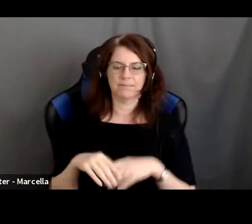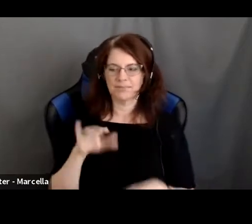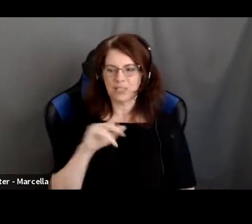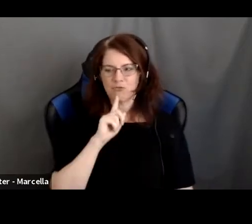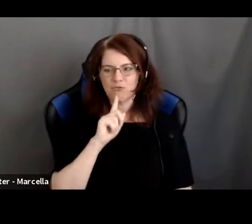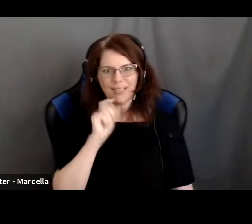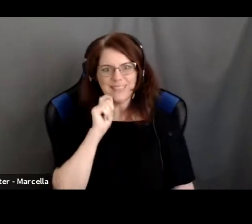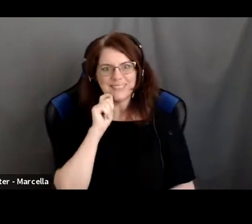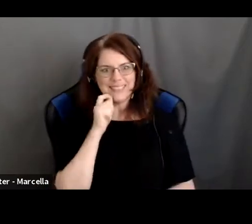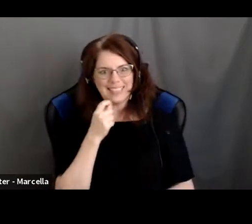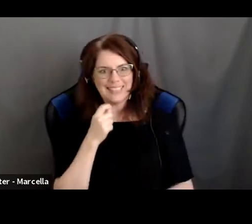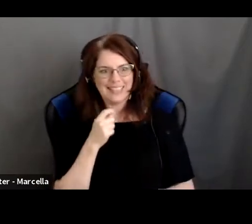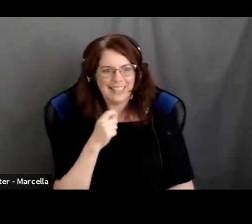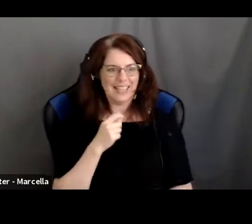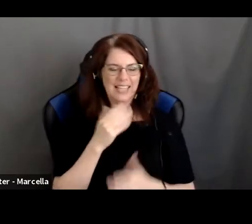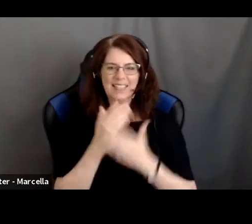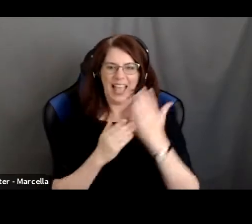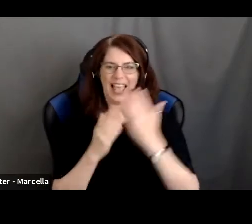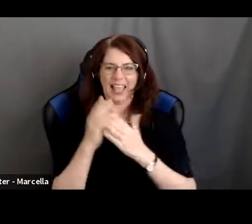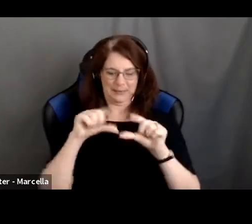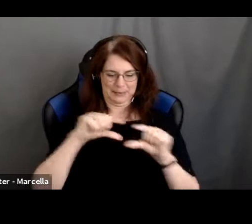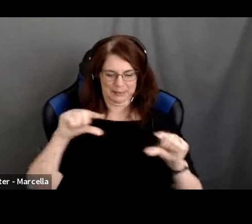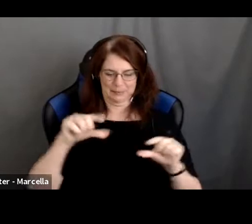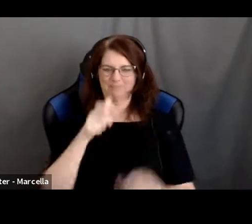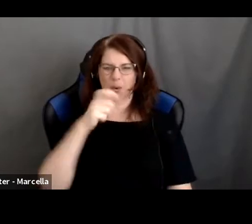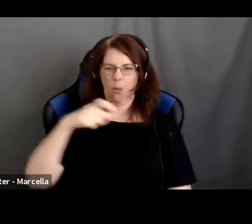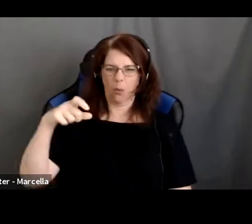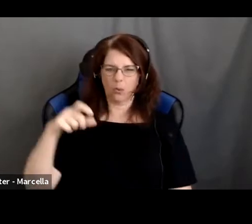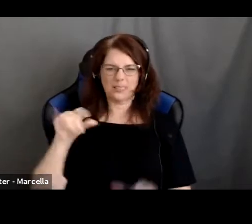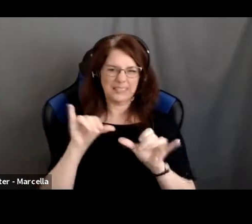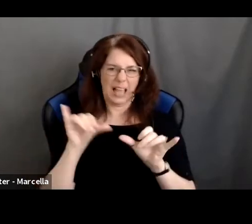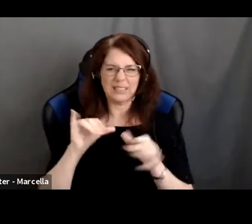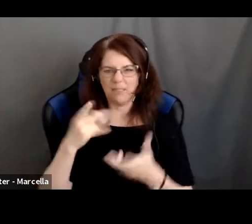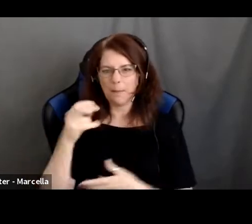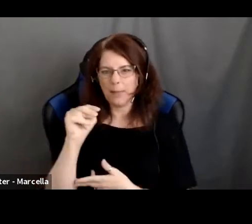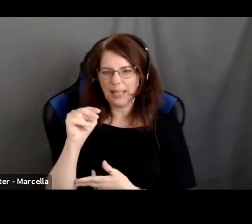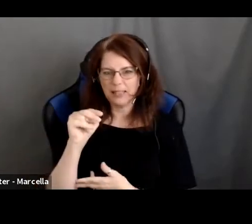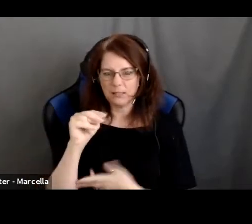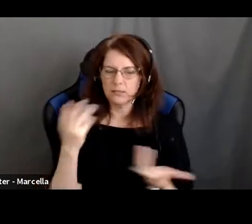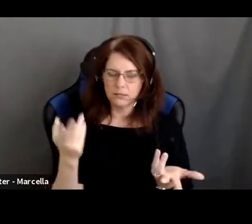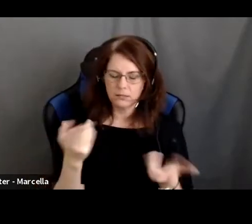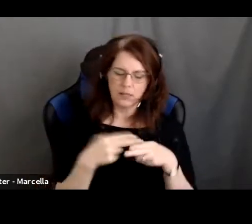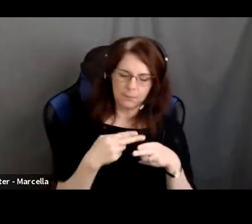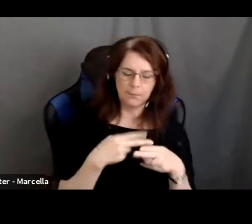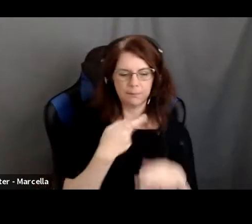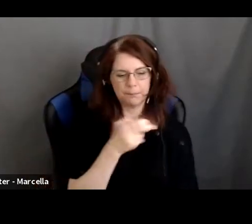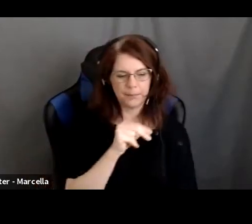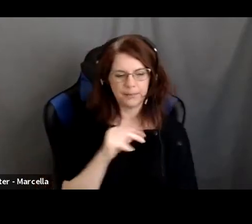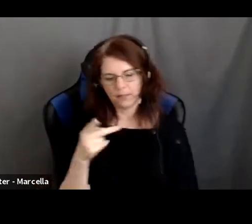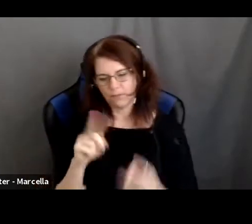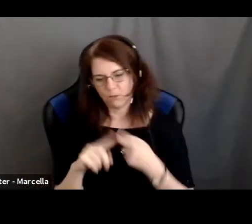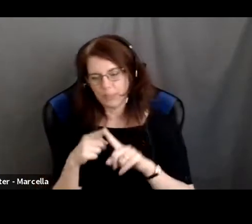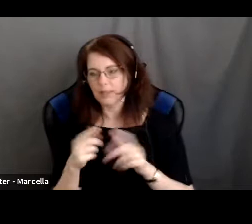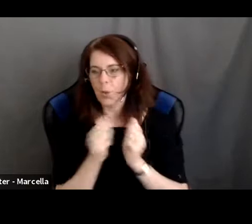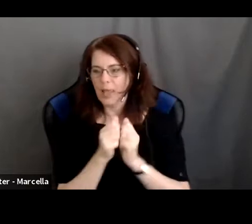neat device. So it's a little handheld device. It's about the size of a pen, hence the name Pen Friend. And with